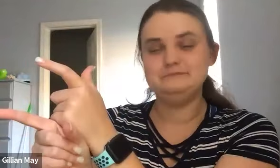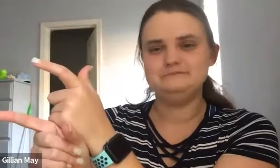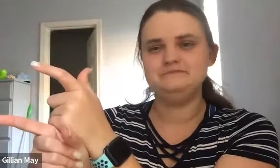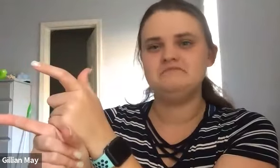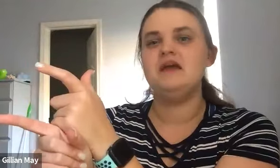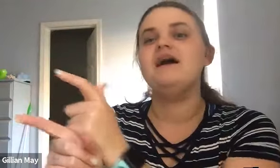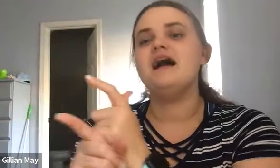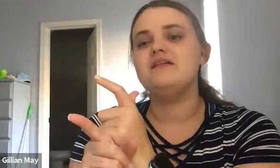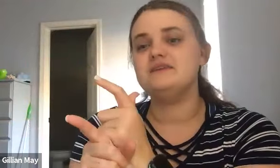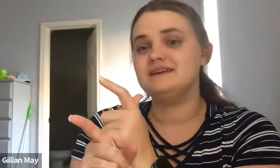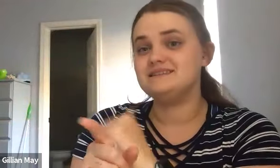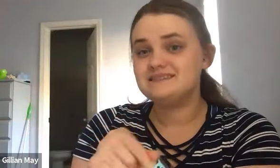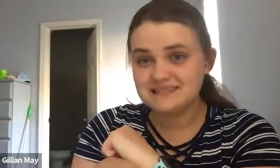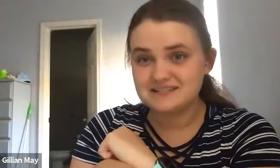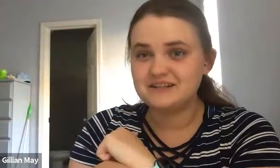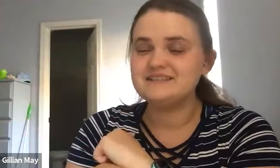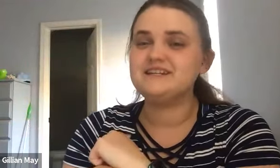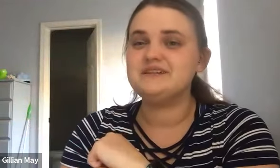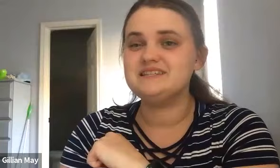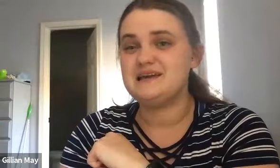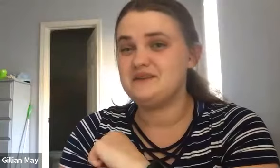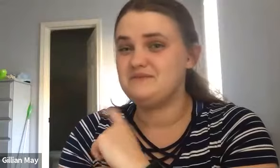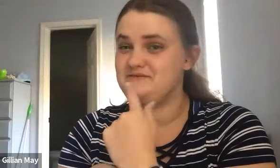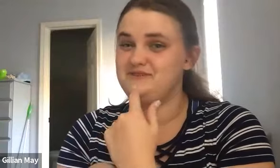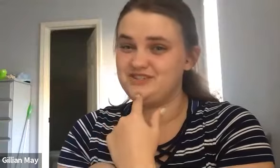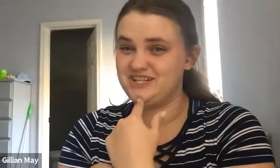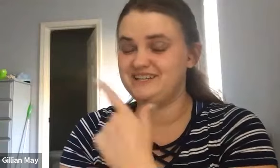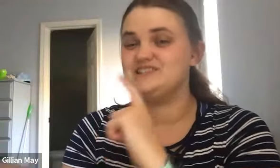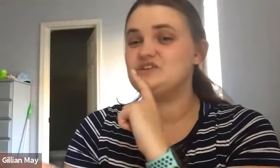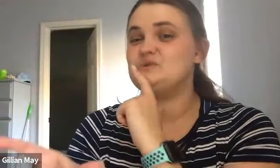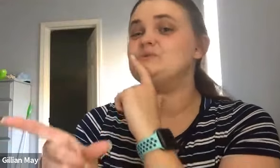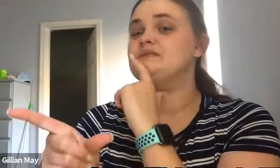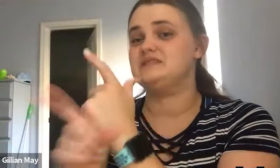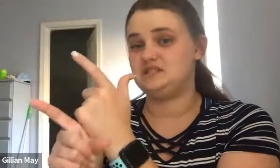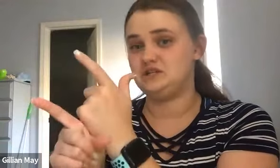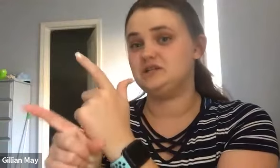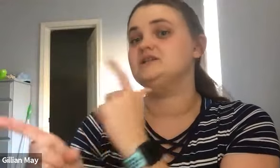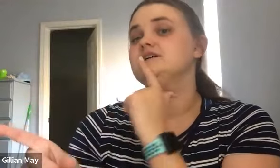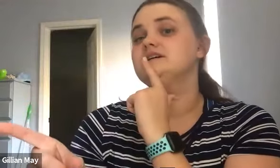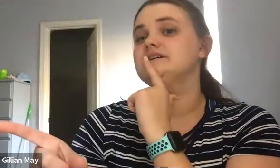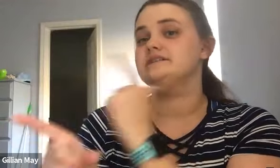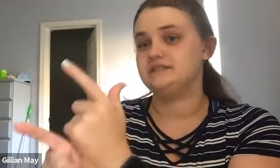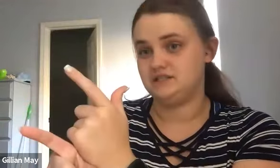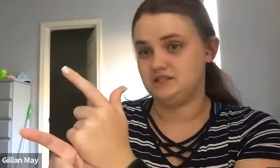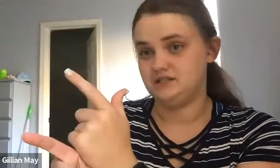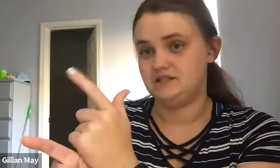Mm-hmm. And then sister is going to be the same thing, but from your chin. So sister.